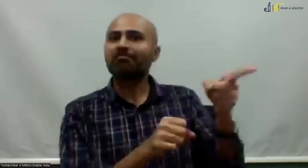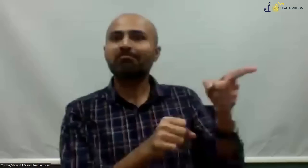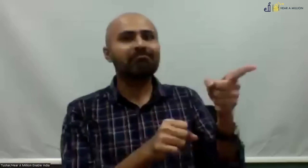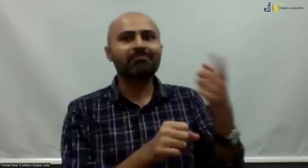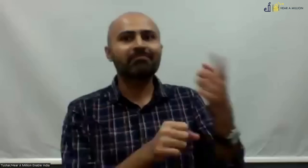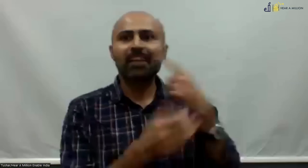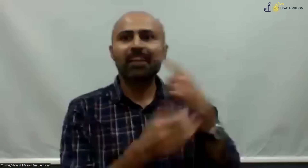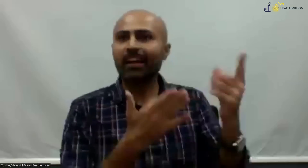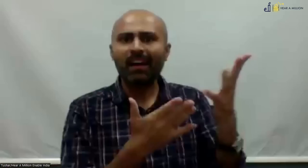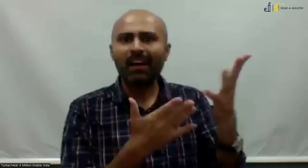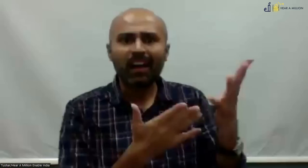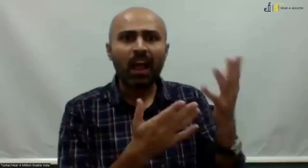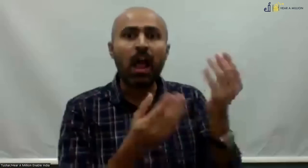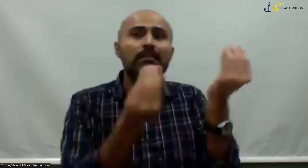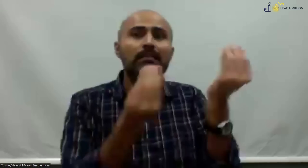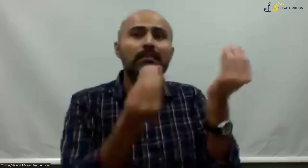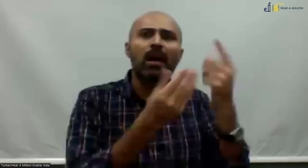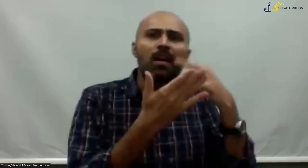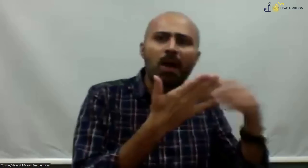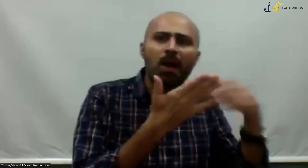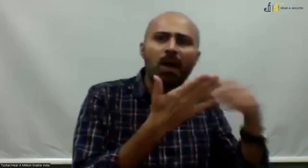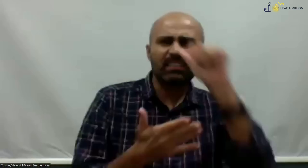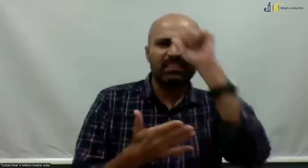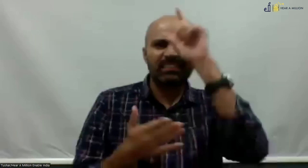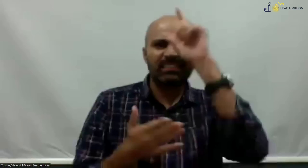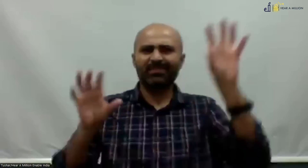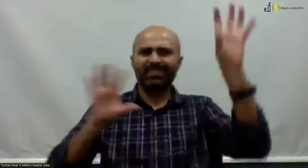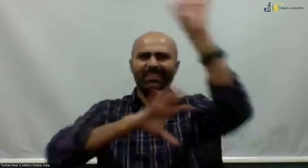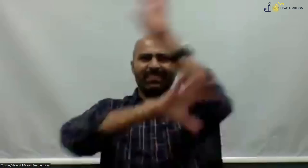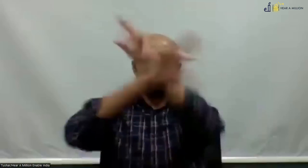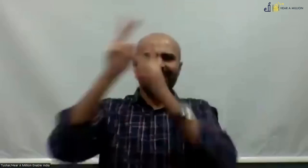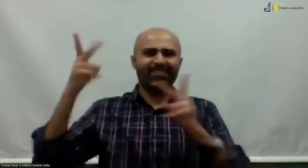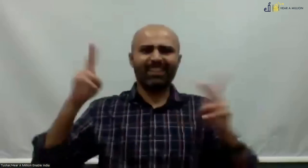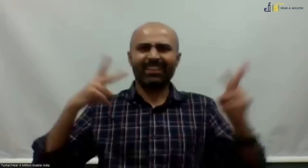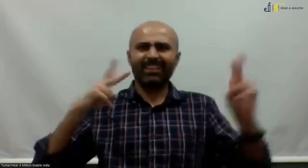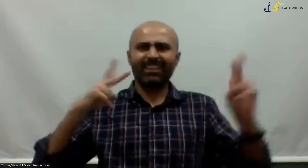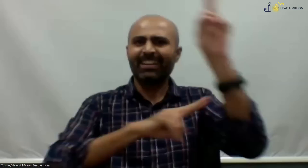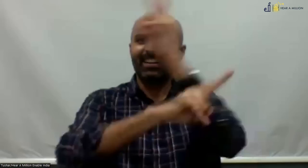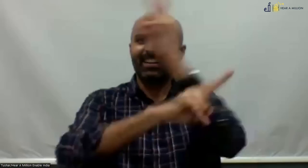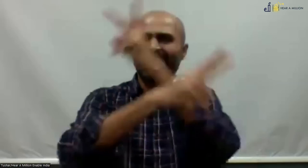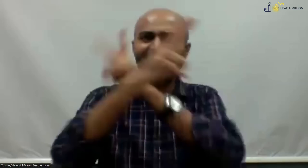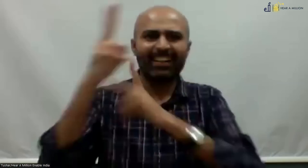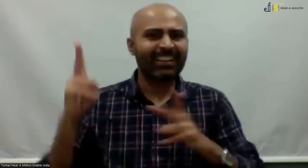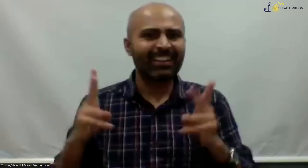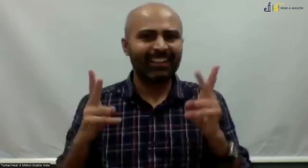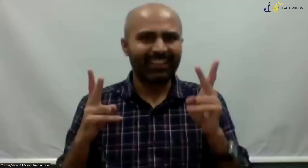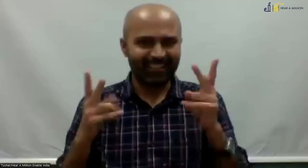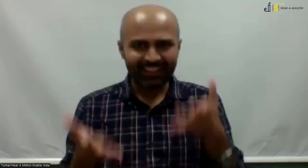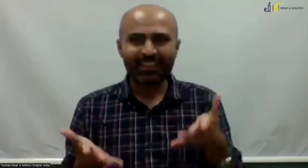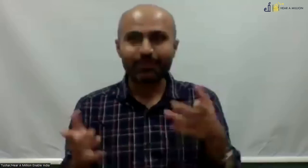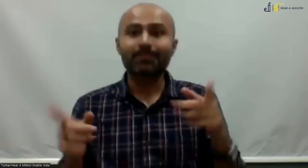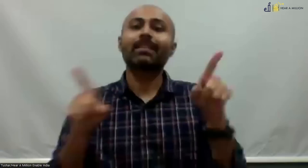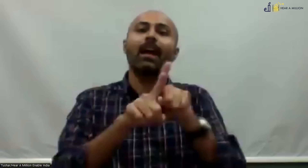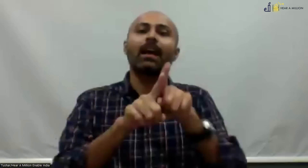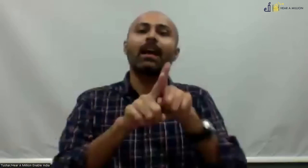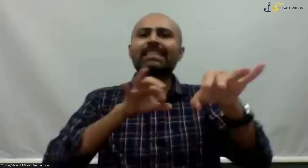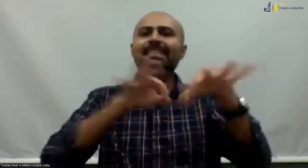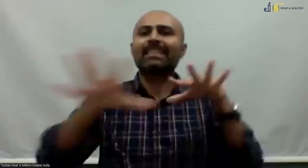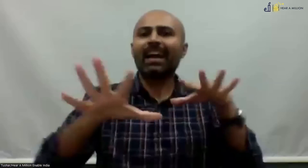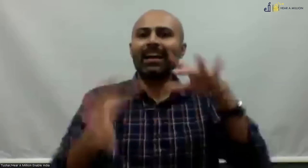many complications, but other places like Gujarat, even Karnataka, and all other states in India, there